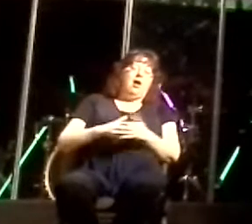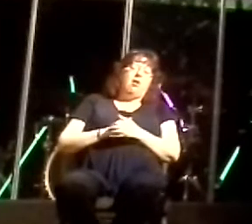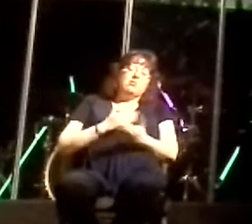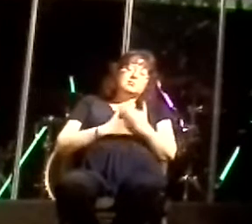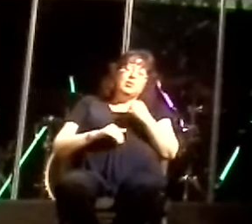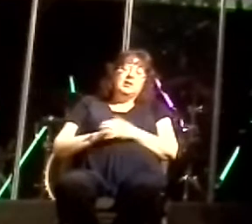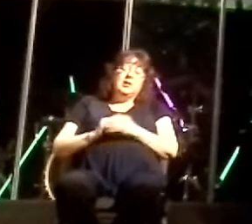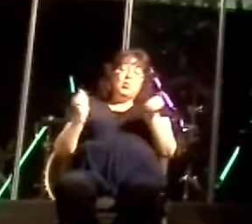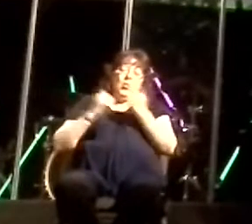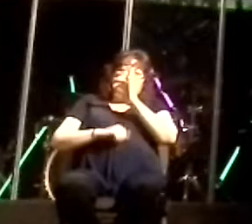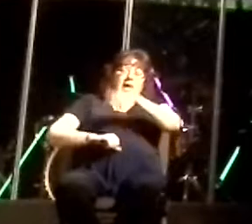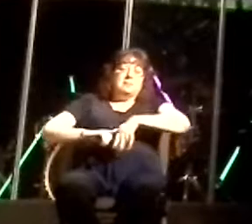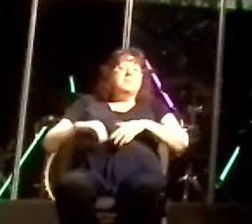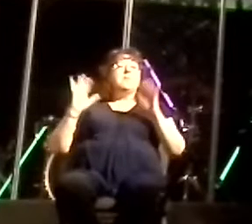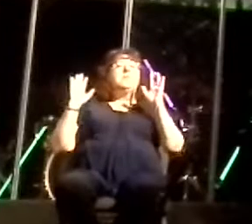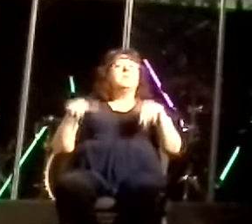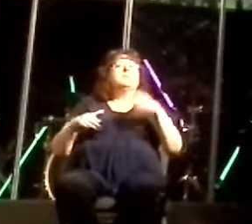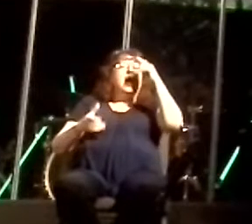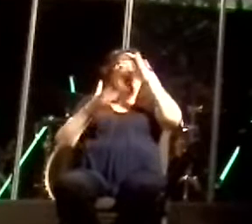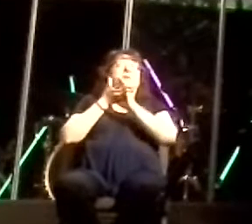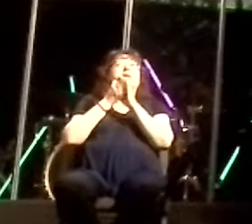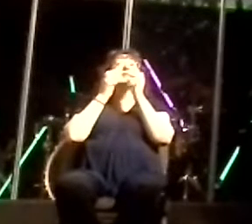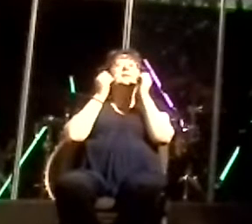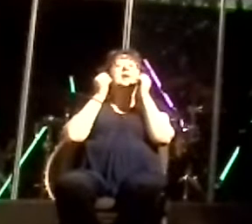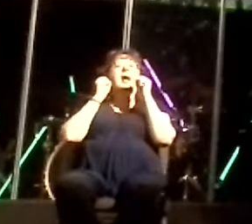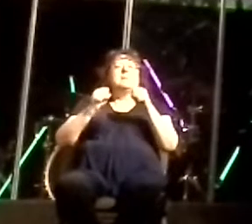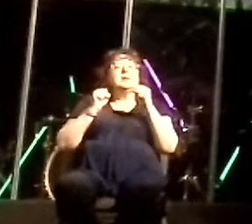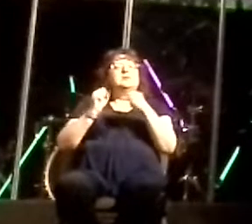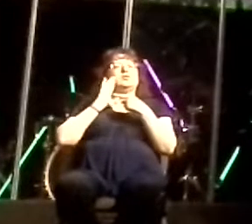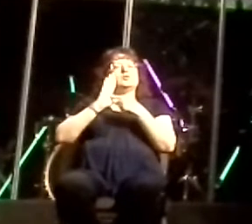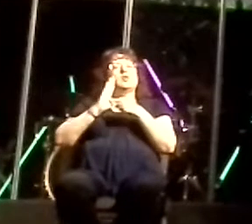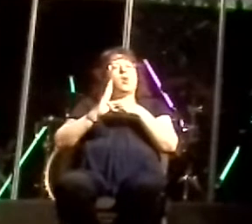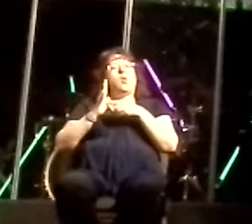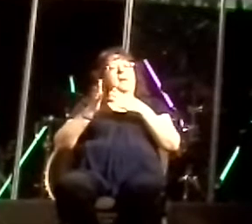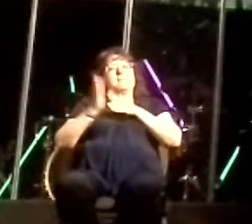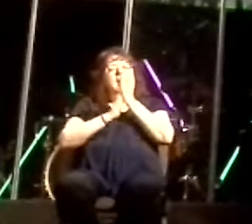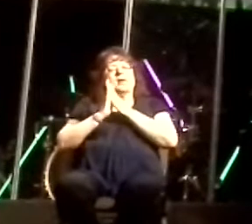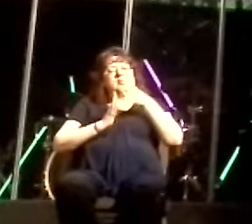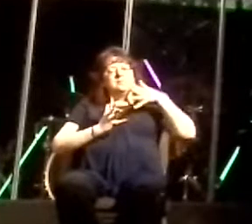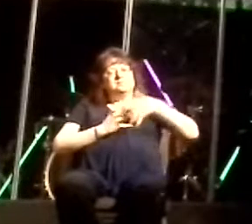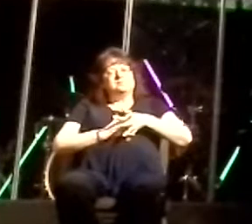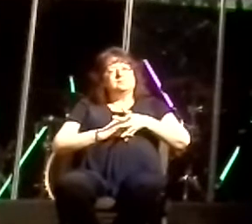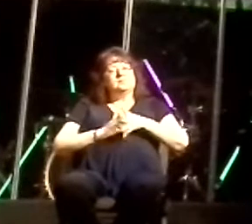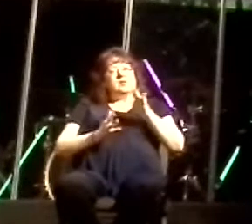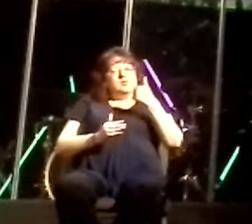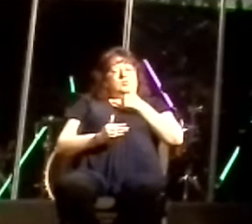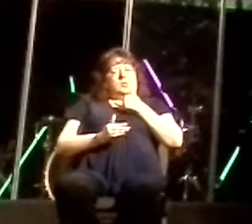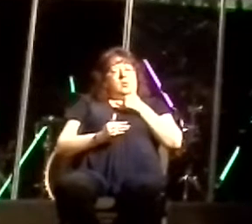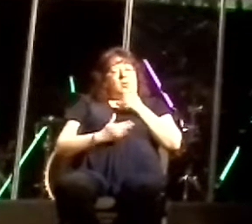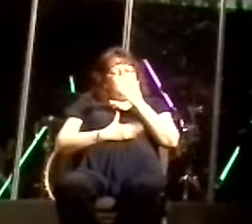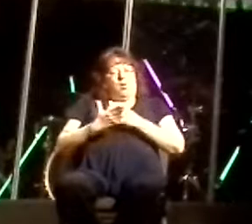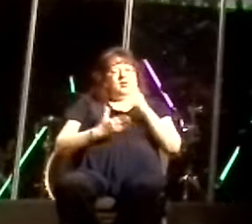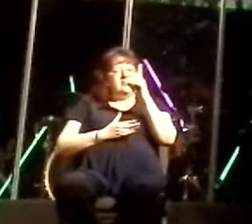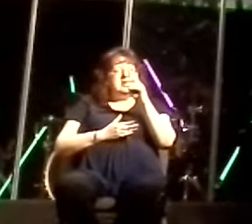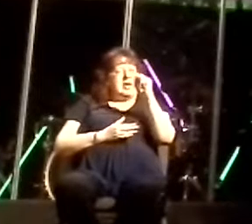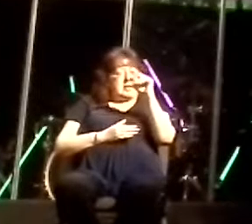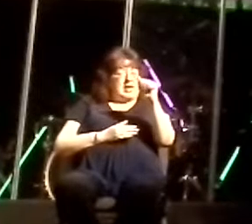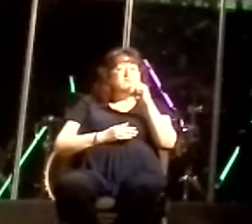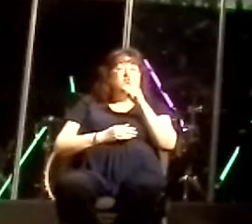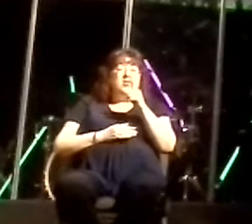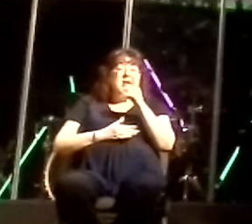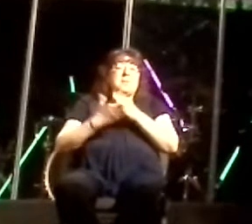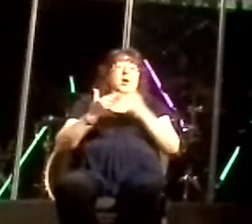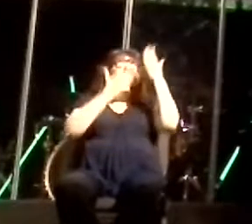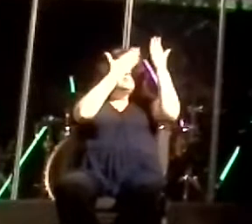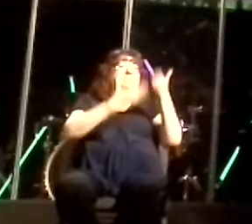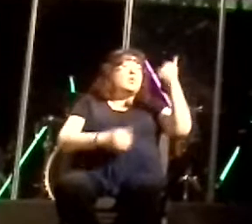this morning with that. I believe that our ability to show passion is rooted deeply in our hearts. I'll say that it's part of our DNA. I'll go further to say because it's